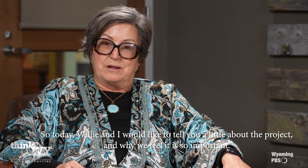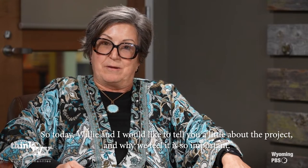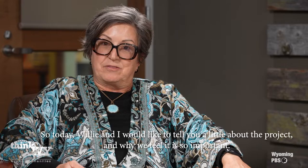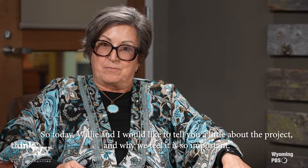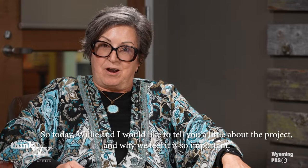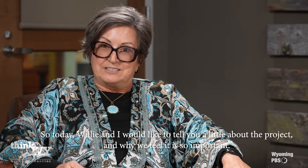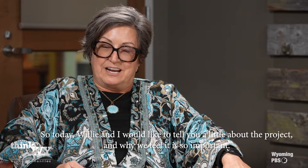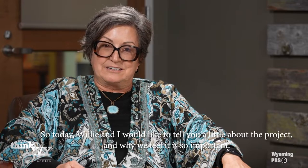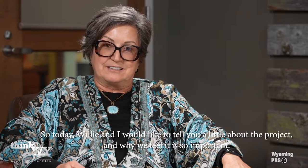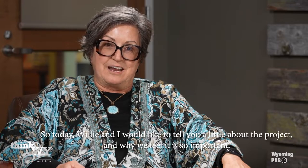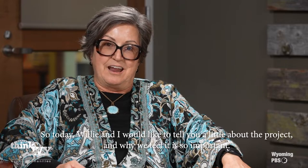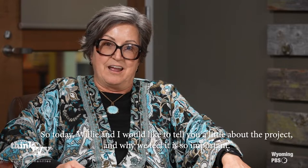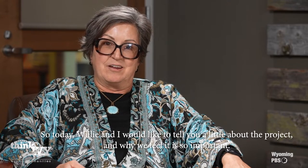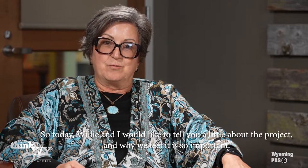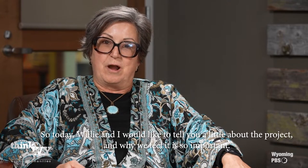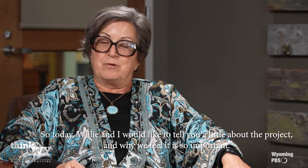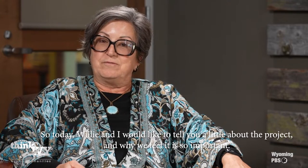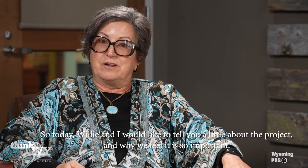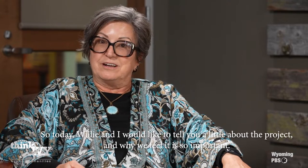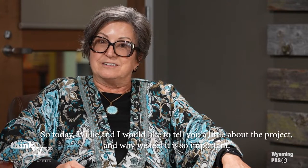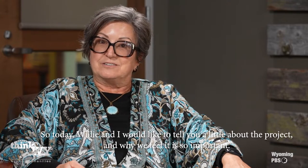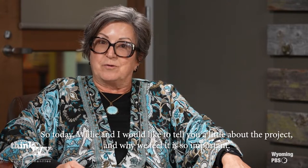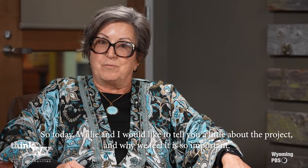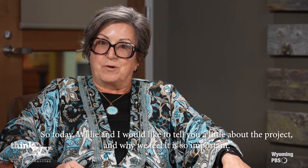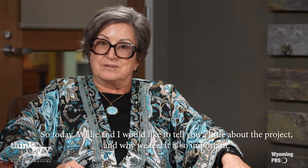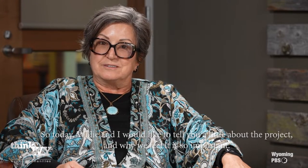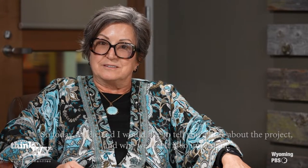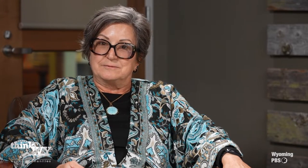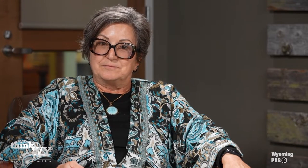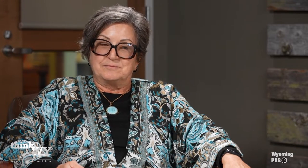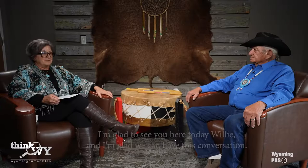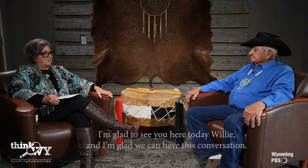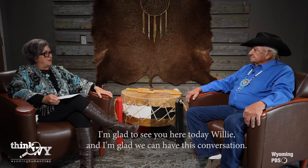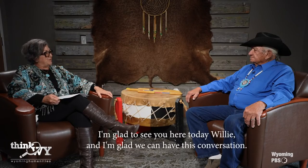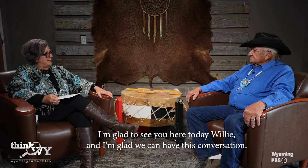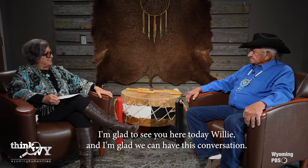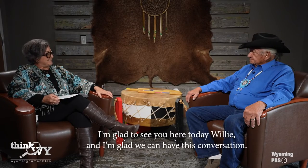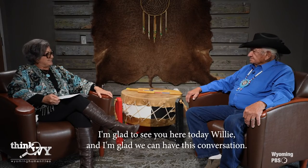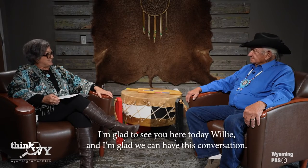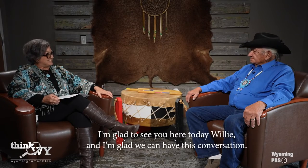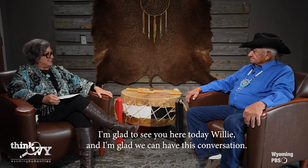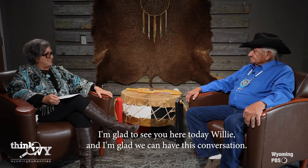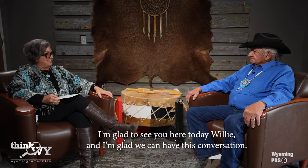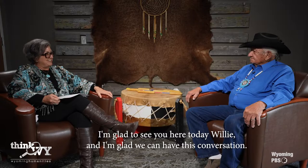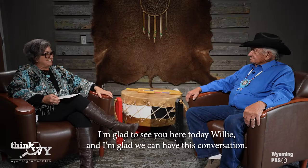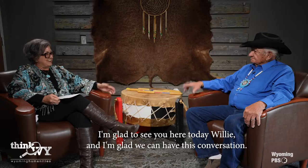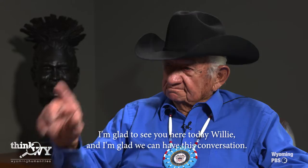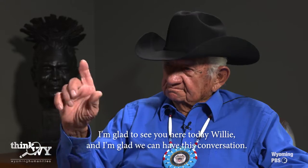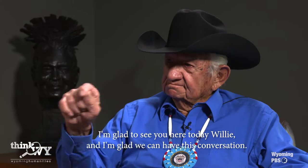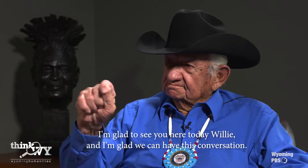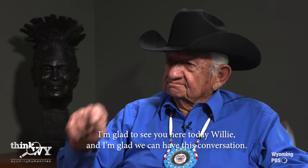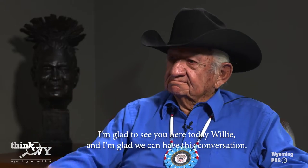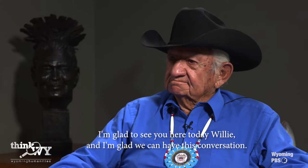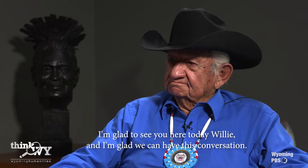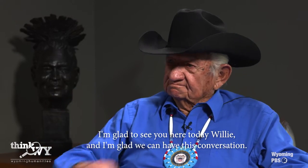about the project and why we feel it is so important. So I'm glad to see you here today, Willie. I'm glad we can have this